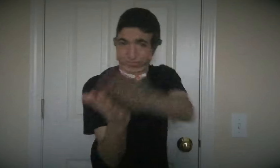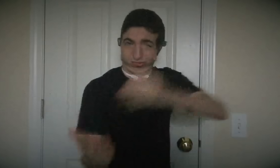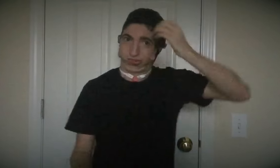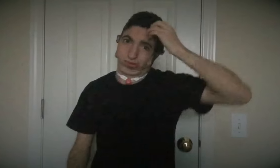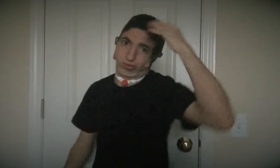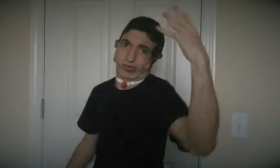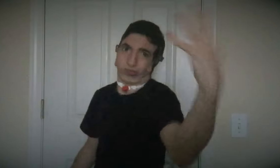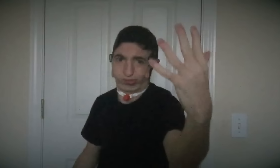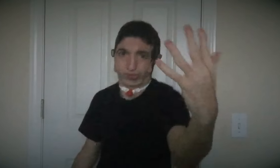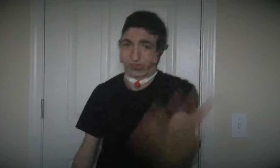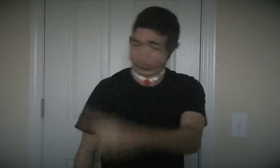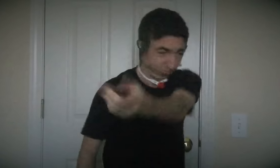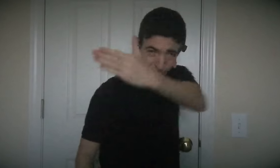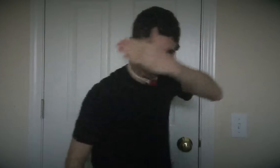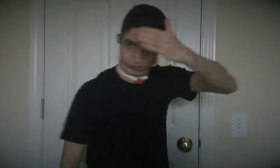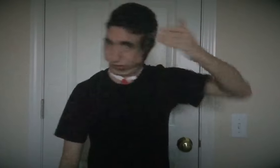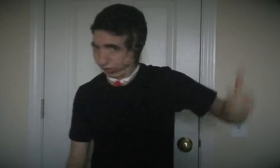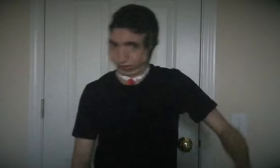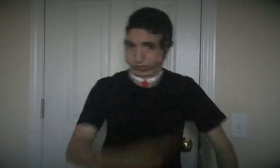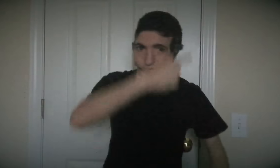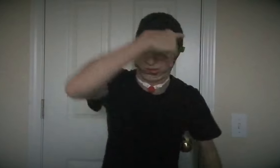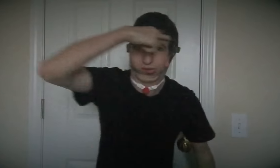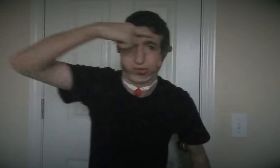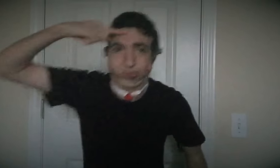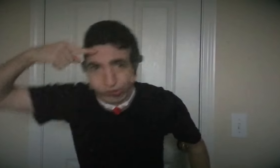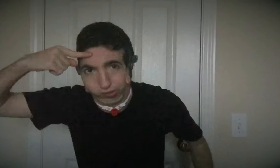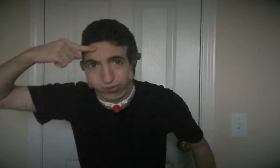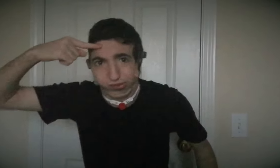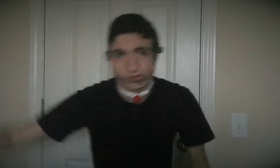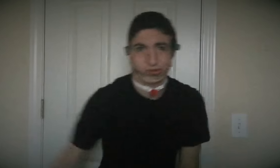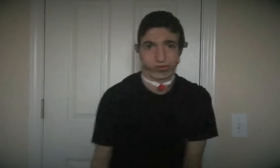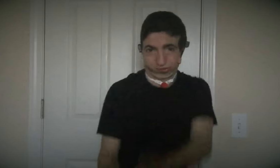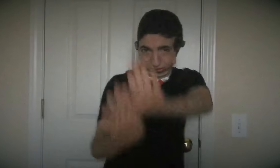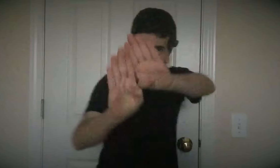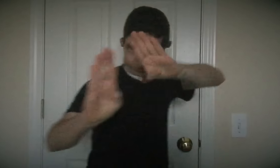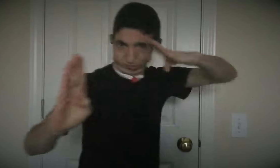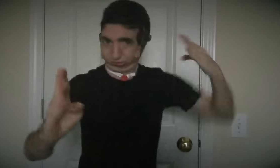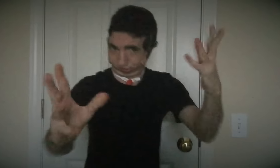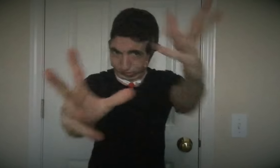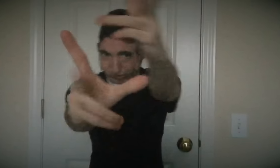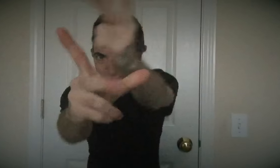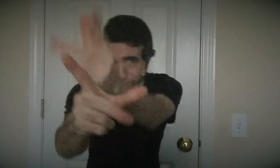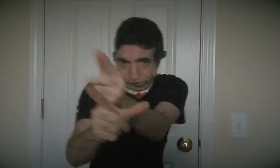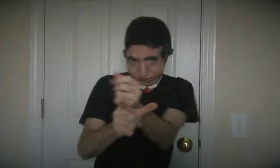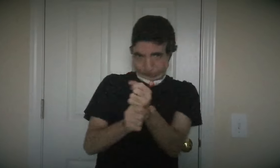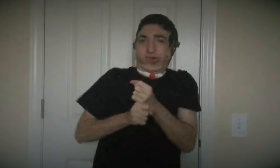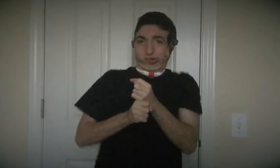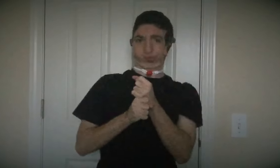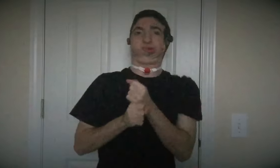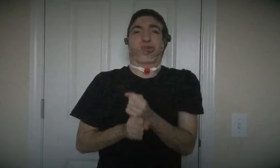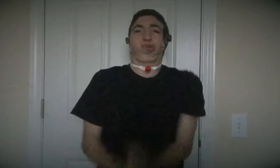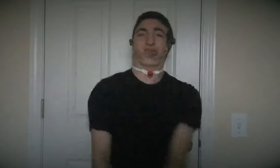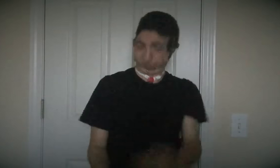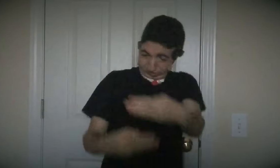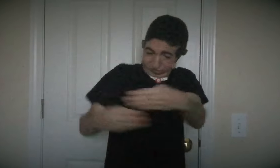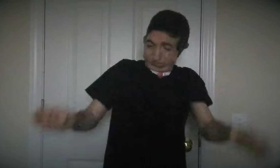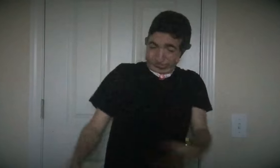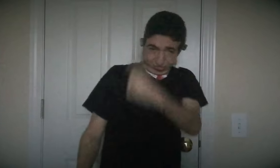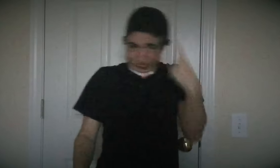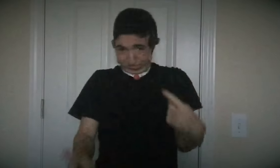picture portrait. Something you won't forget. It's all about my forehead and how it is a court that holds back contents and make Pandora's box contents